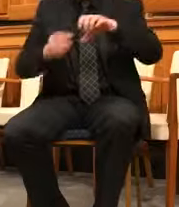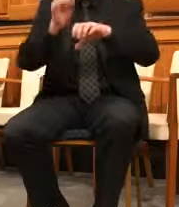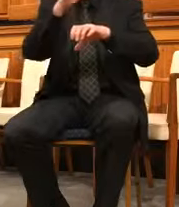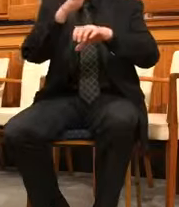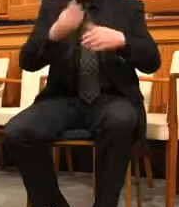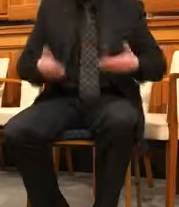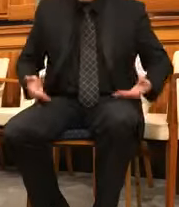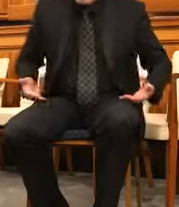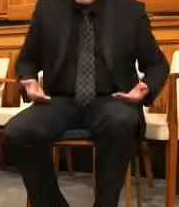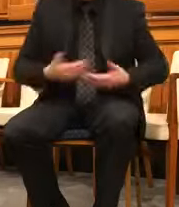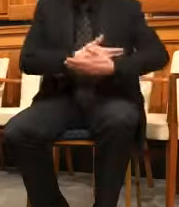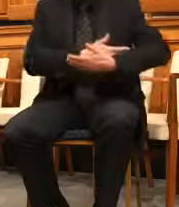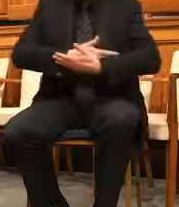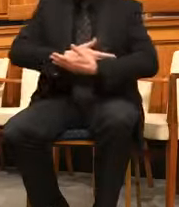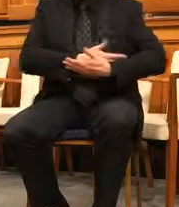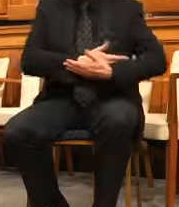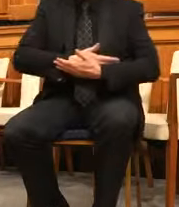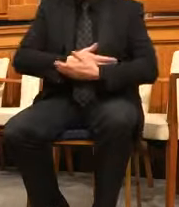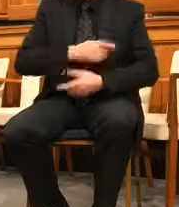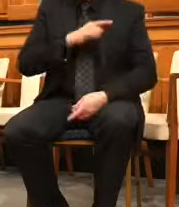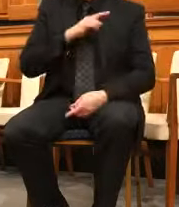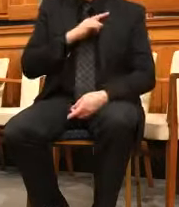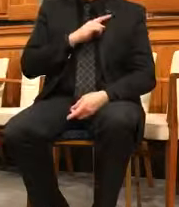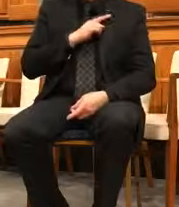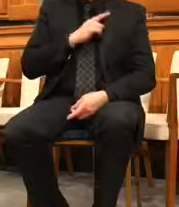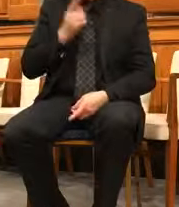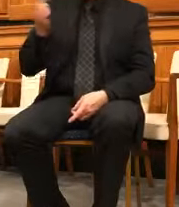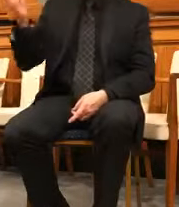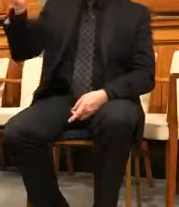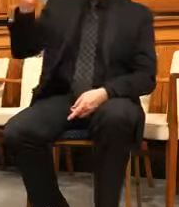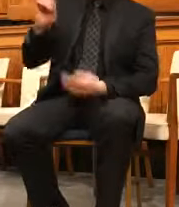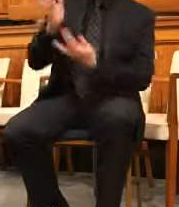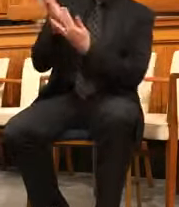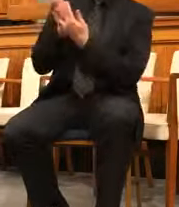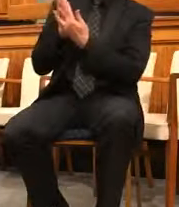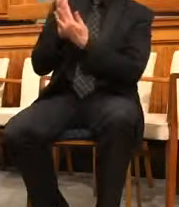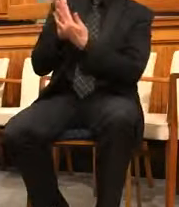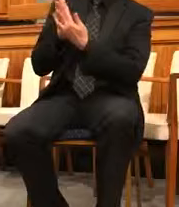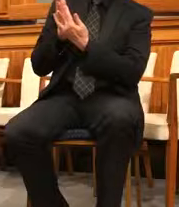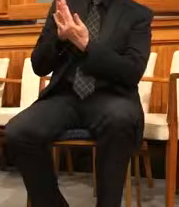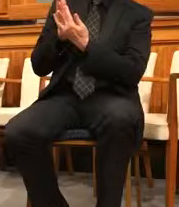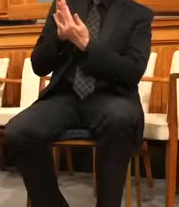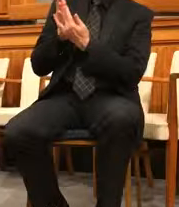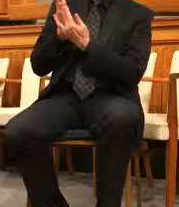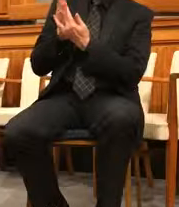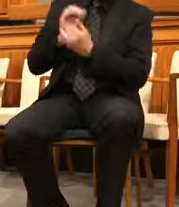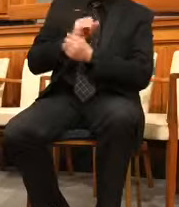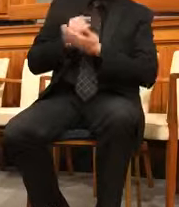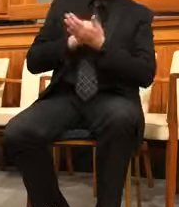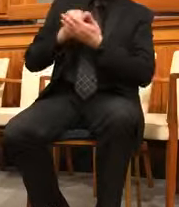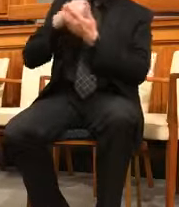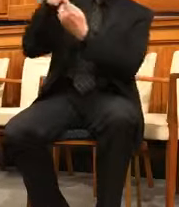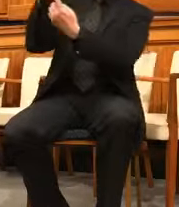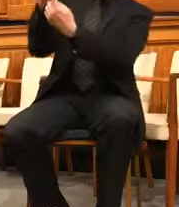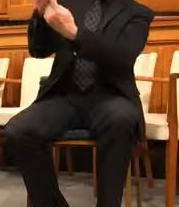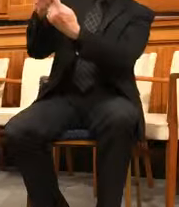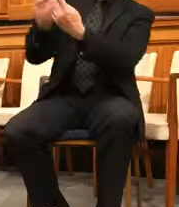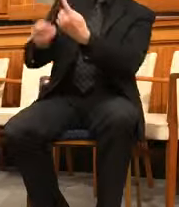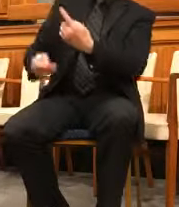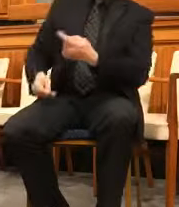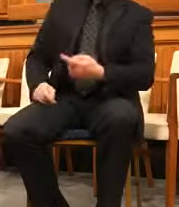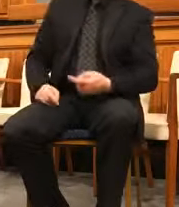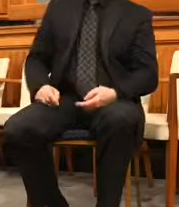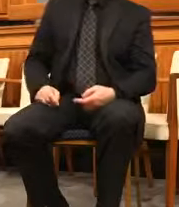In order that he could be our mediator, our sin bearer, our scapegoat, went to